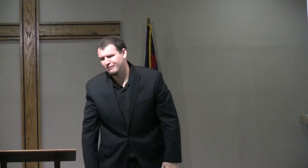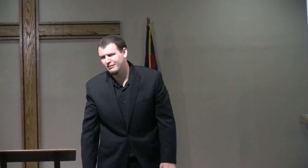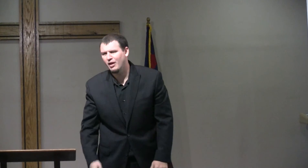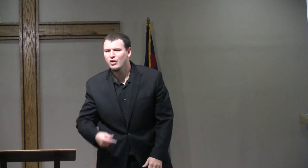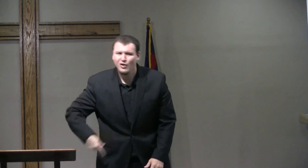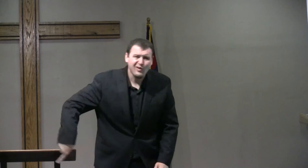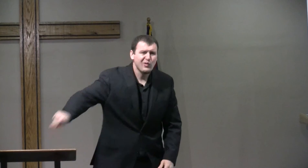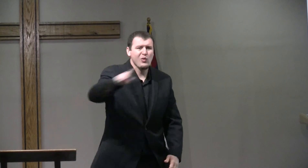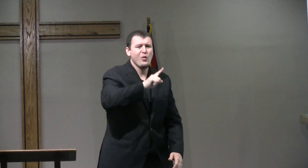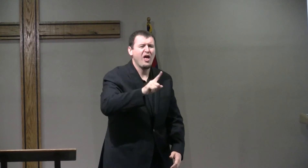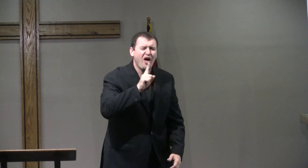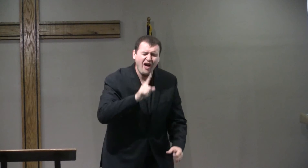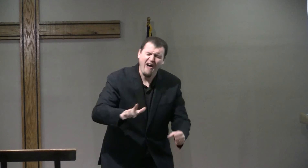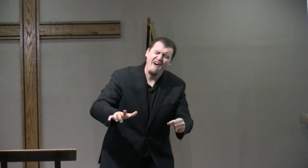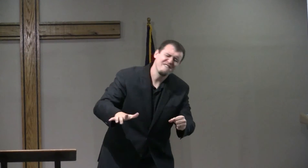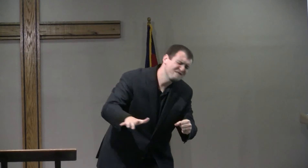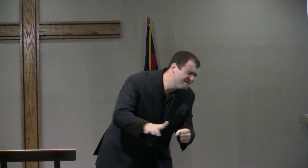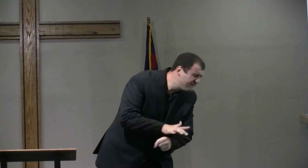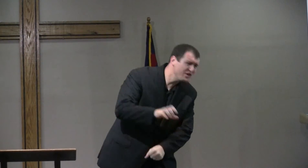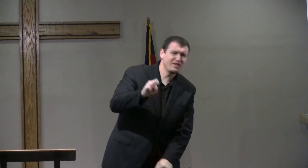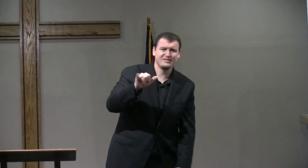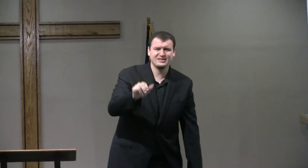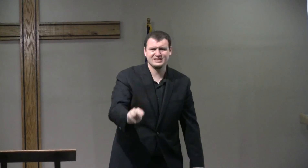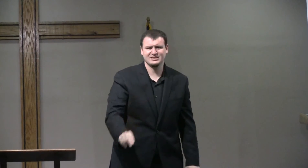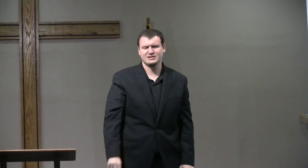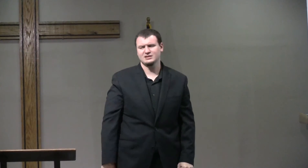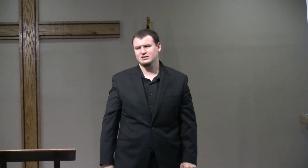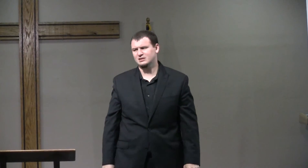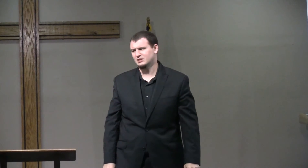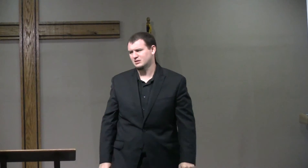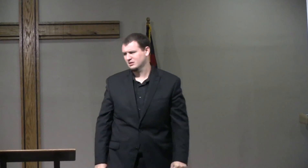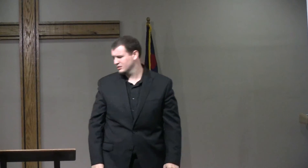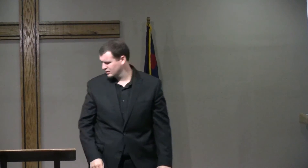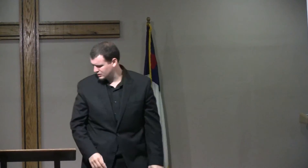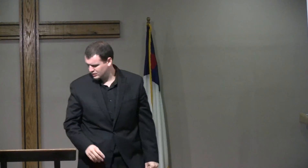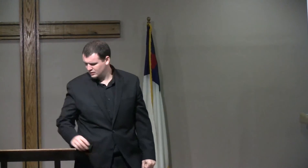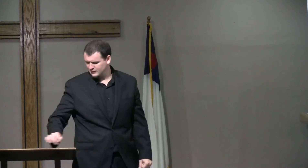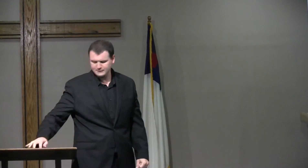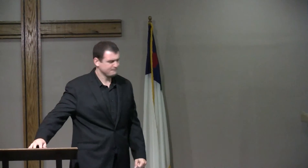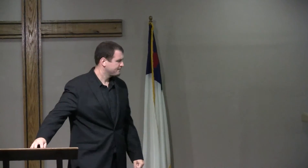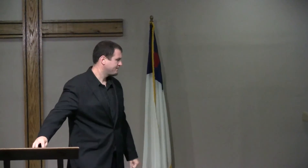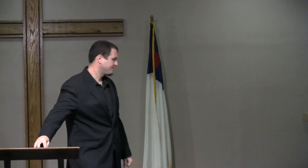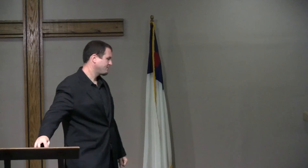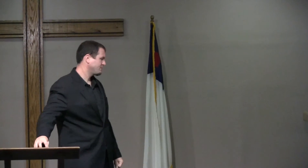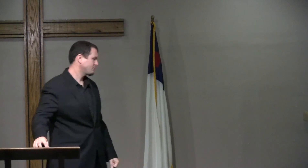You have problems too. You are full of sin.